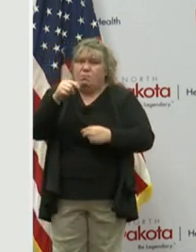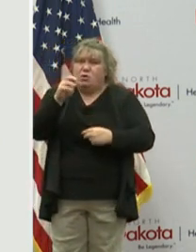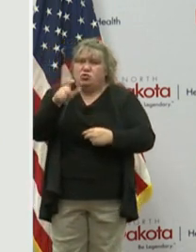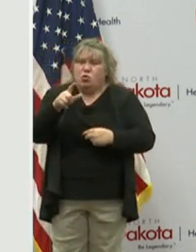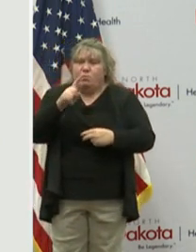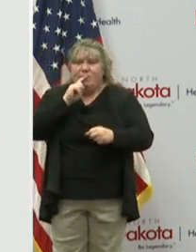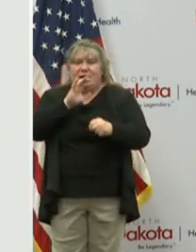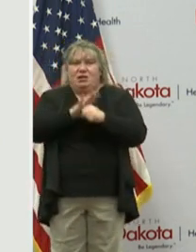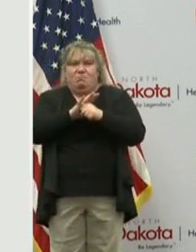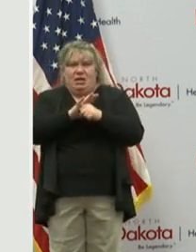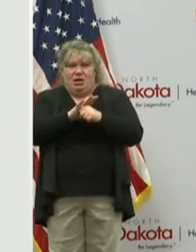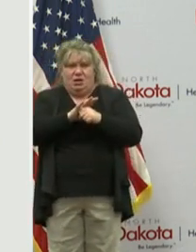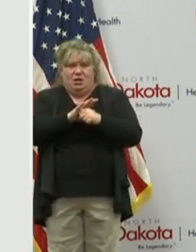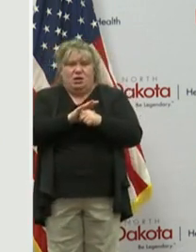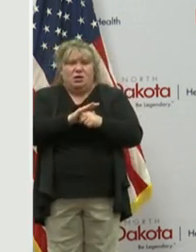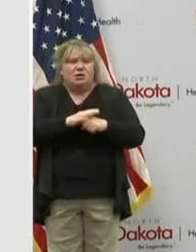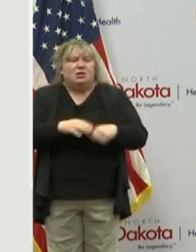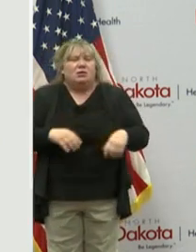staying committed.